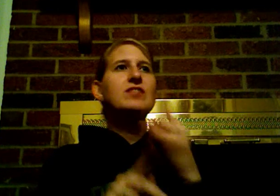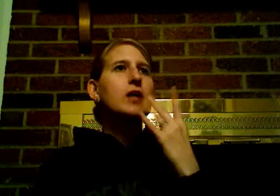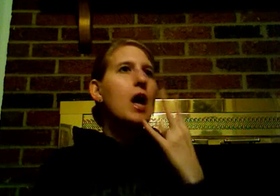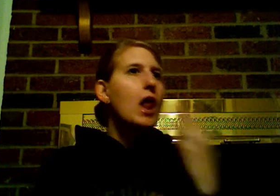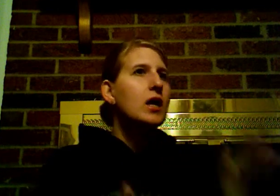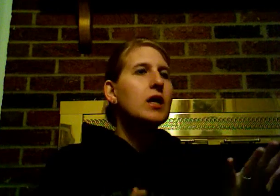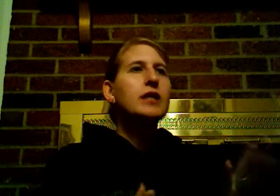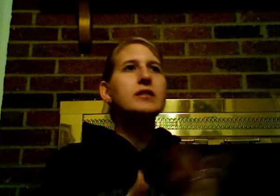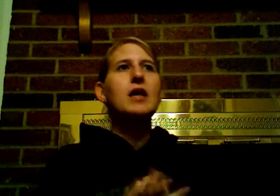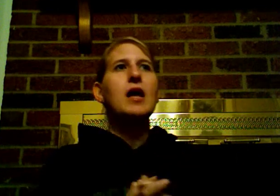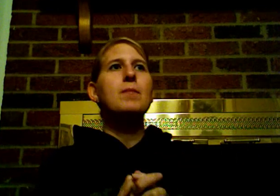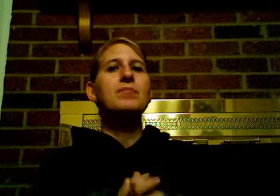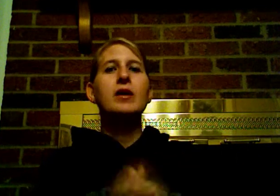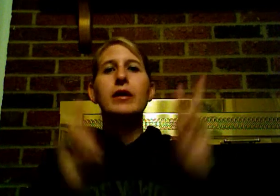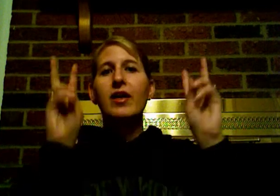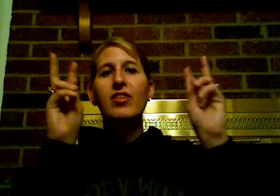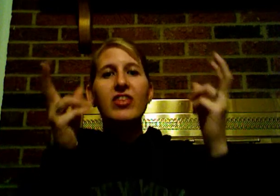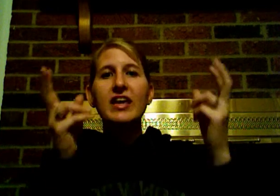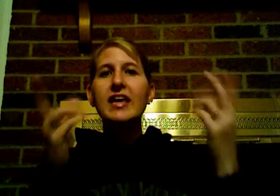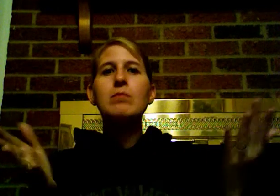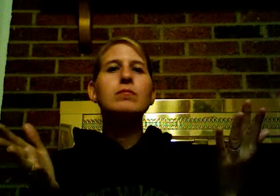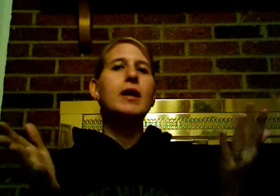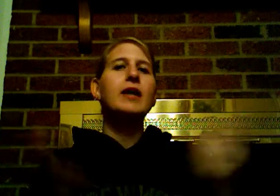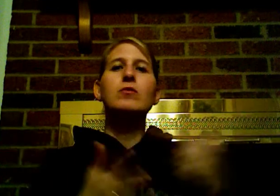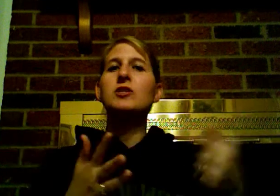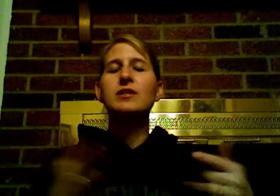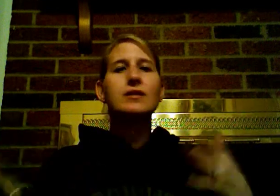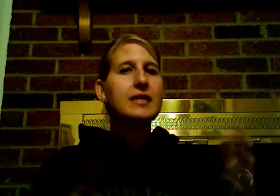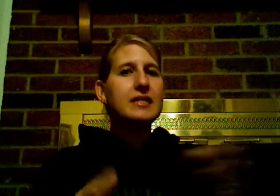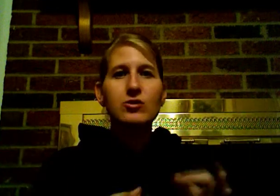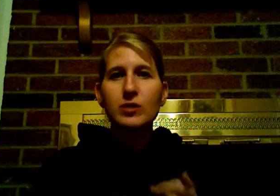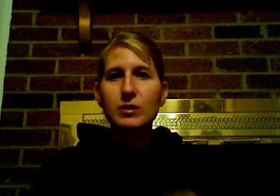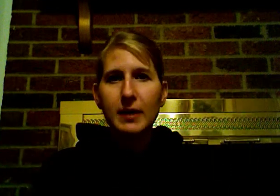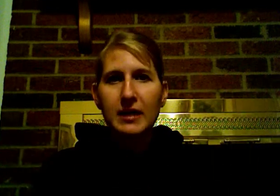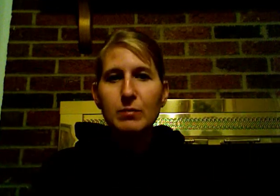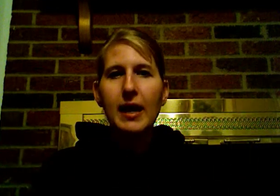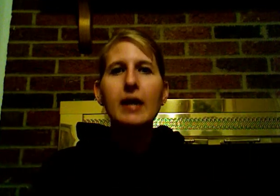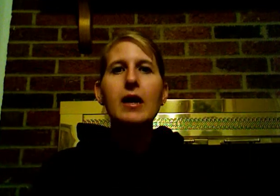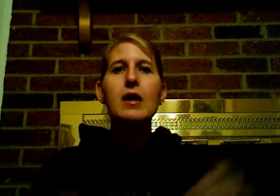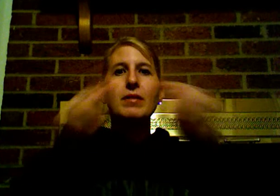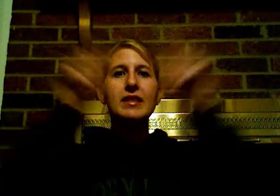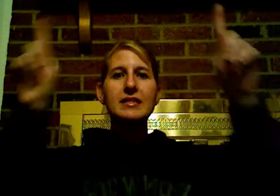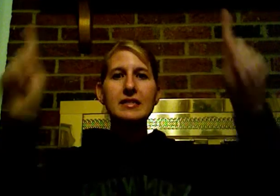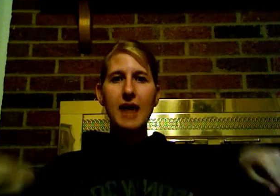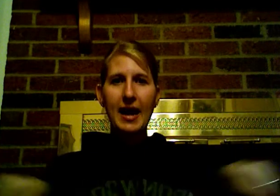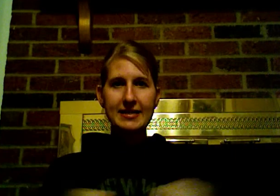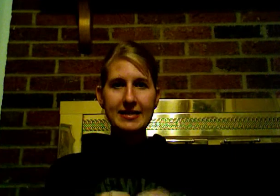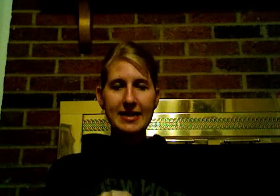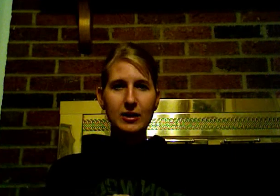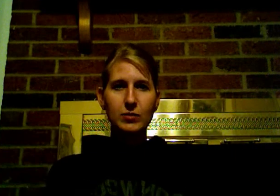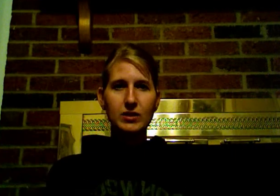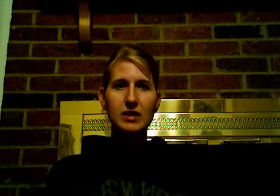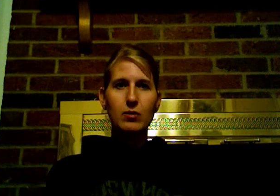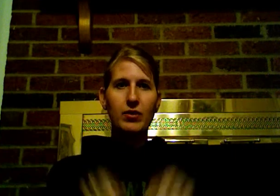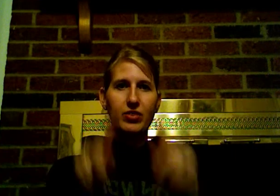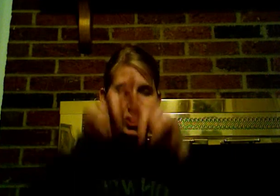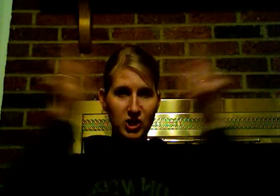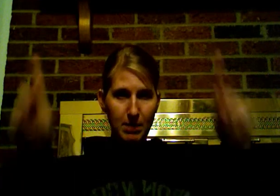different colors, a theme, and you would just continue to explain. But this idea, you would start with the shape of